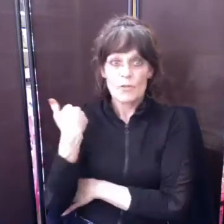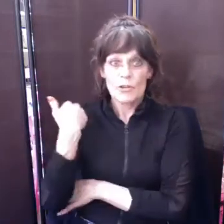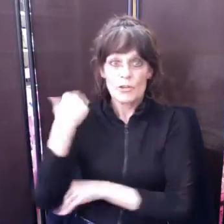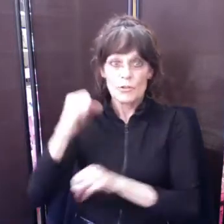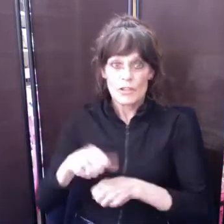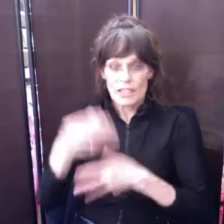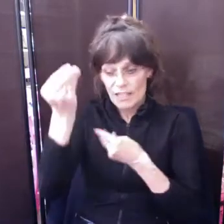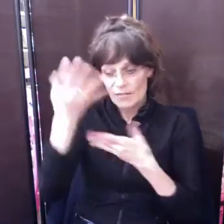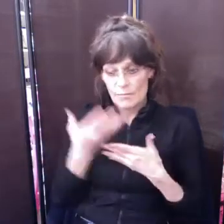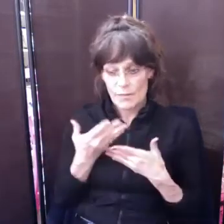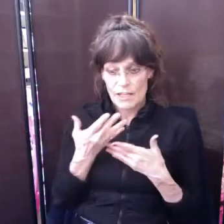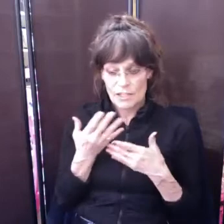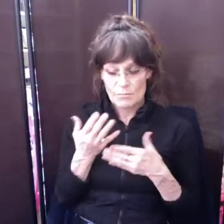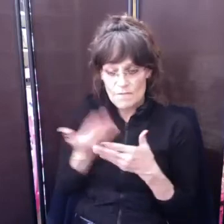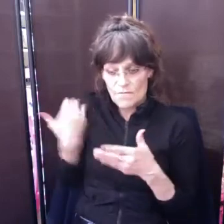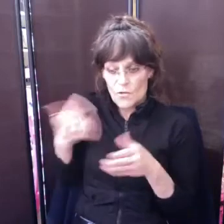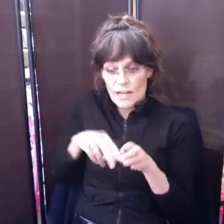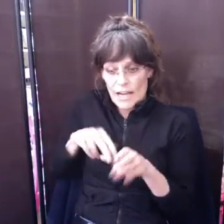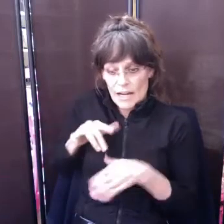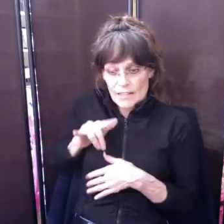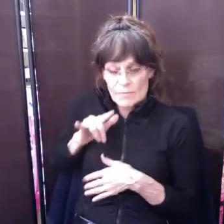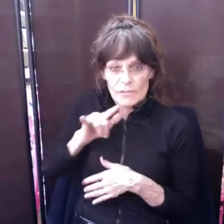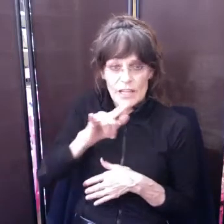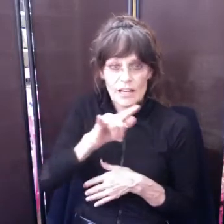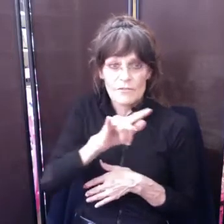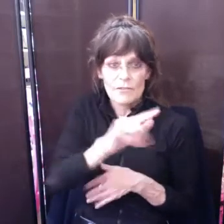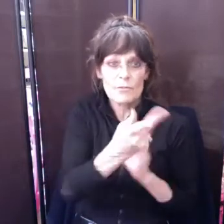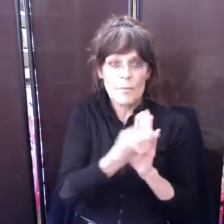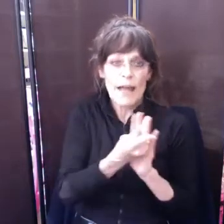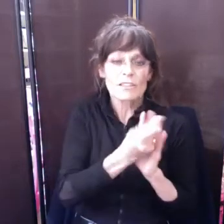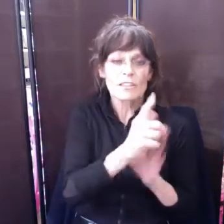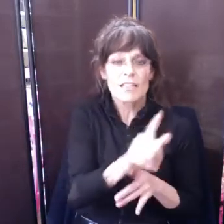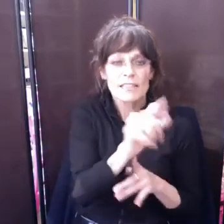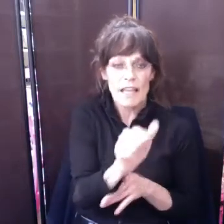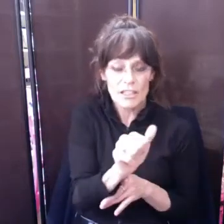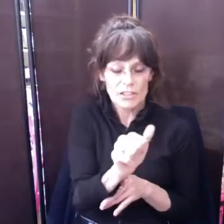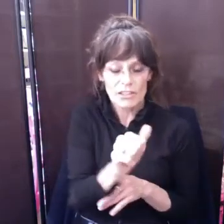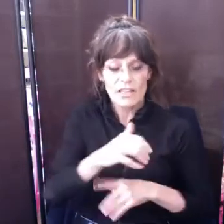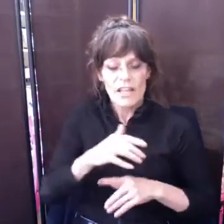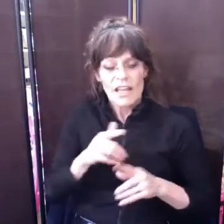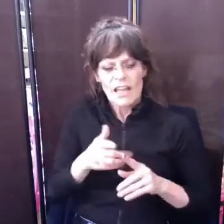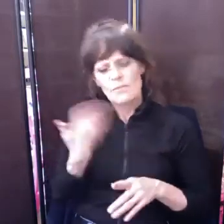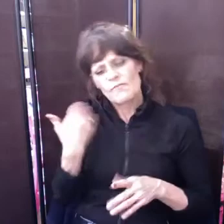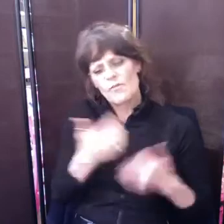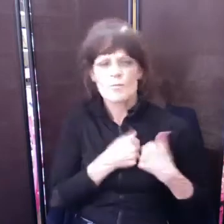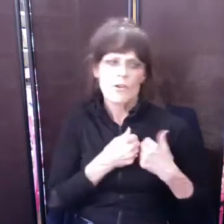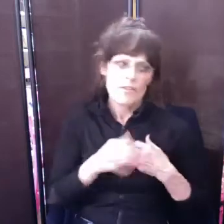on a plane. And I got on the plane, and I flew back to Los Angeles, and my then boyfriend picked me up at the airport, and we went to